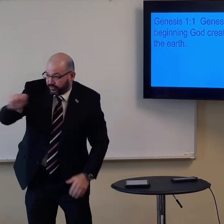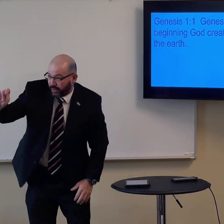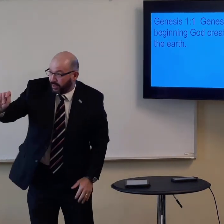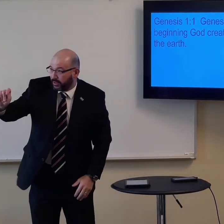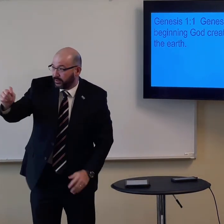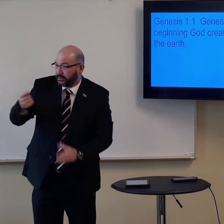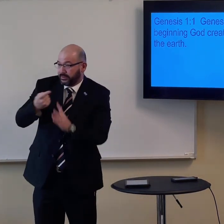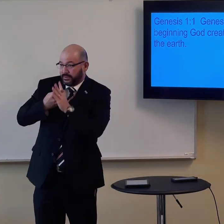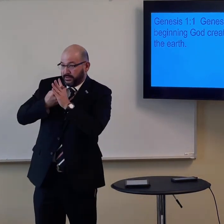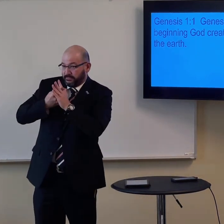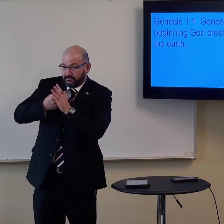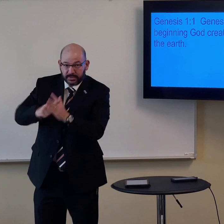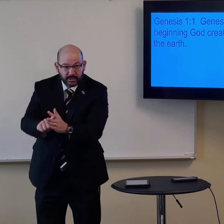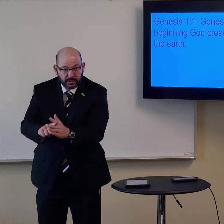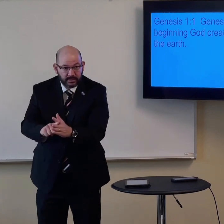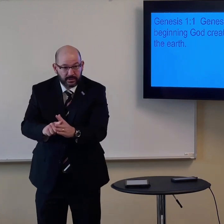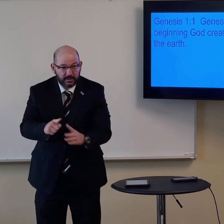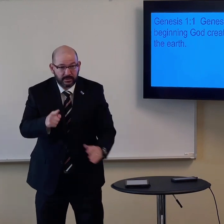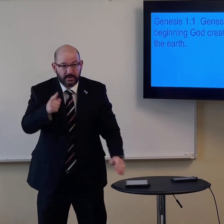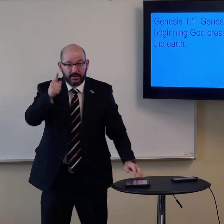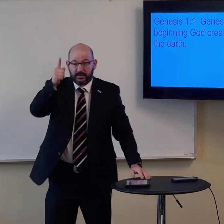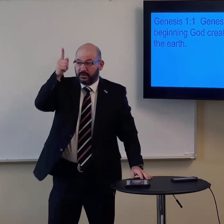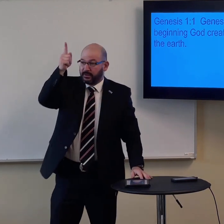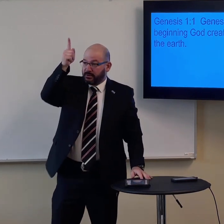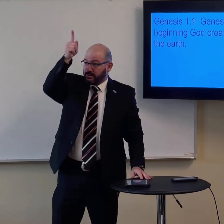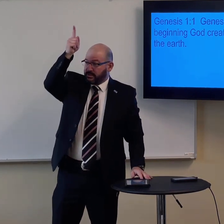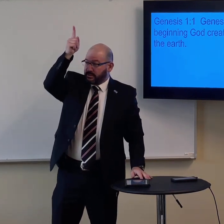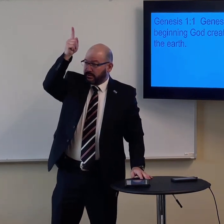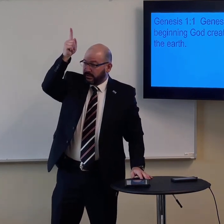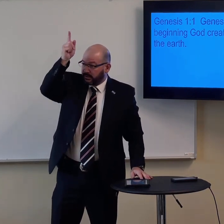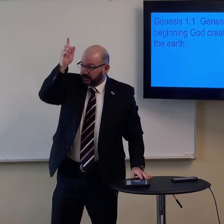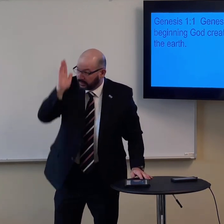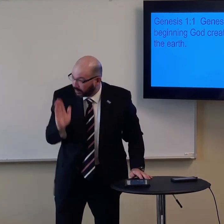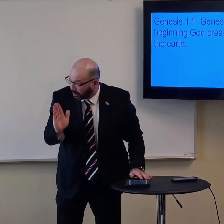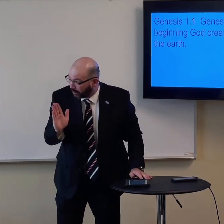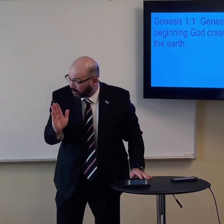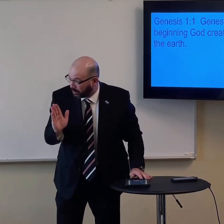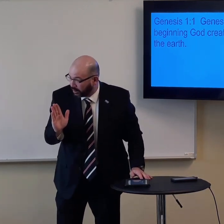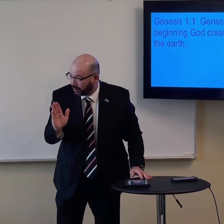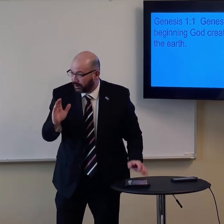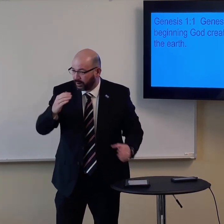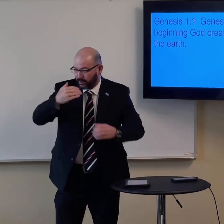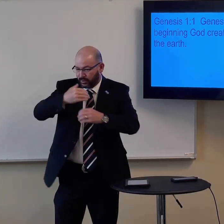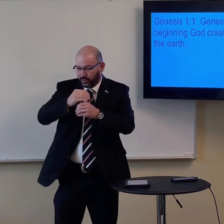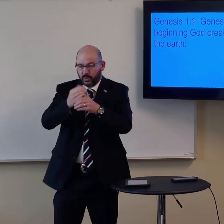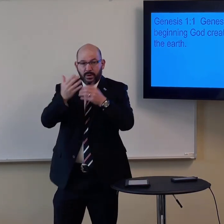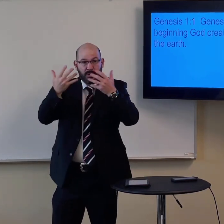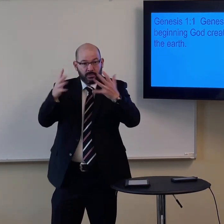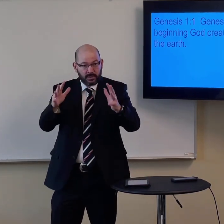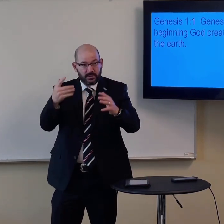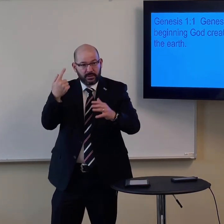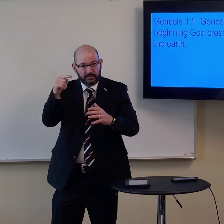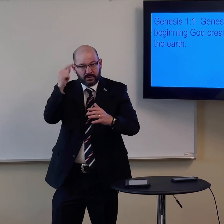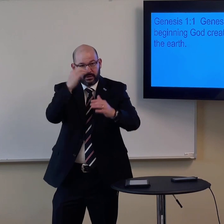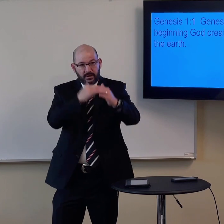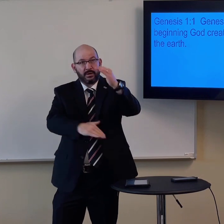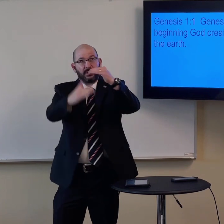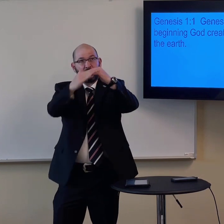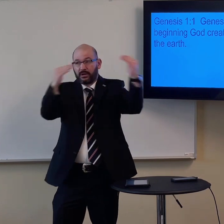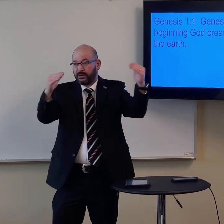In the beginning, God created the